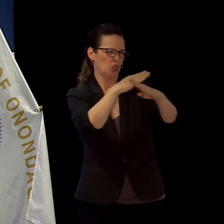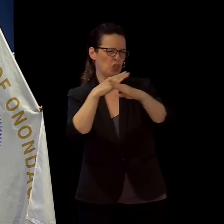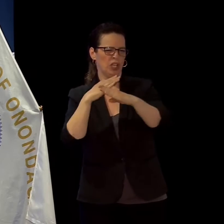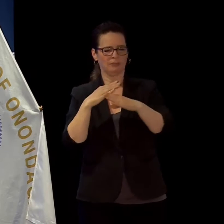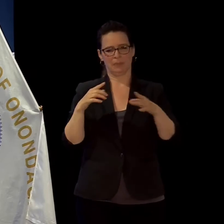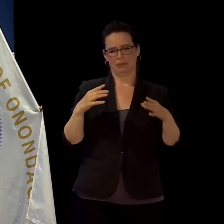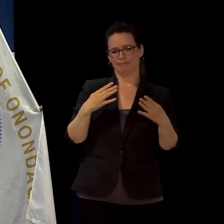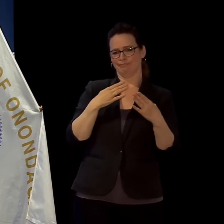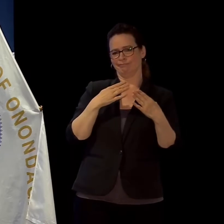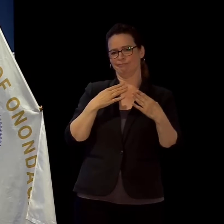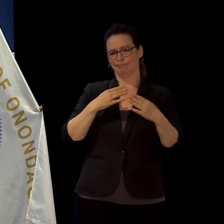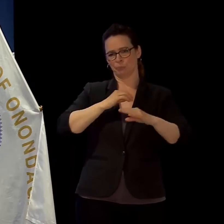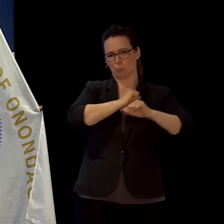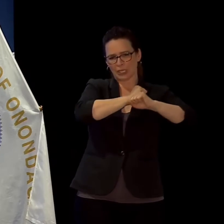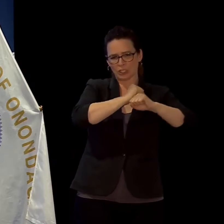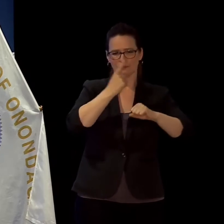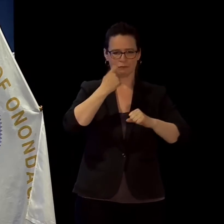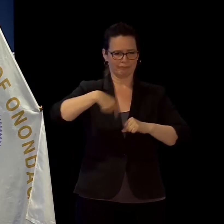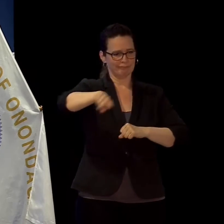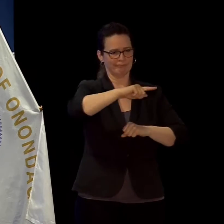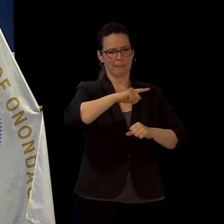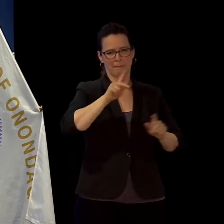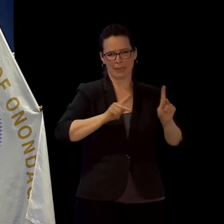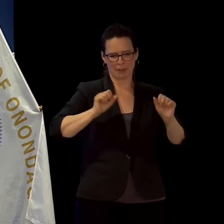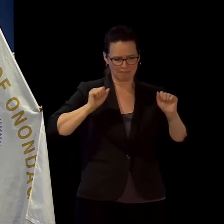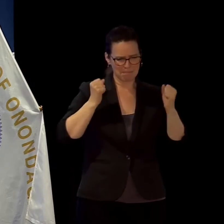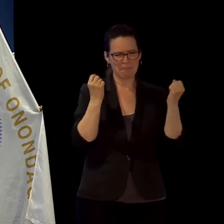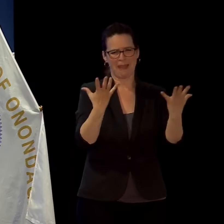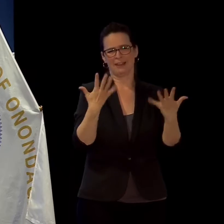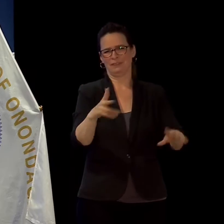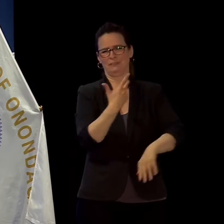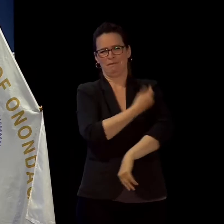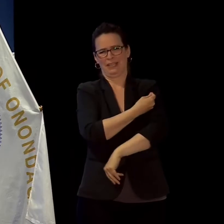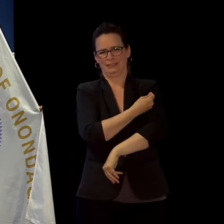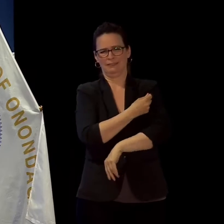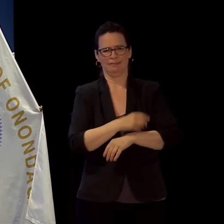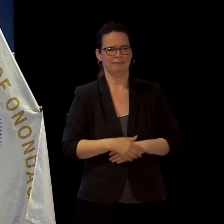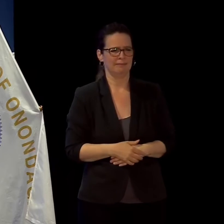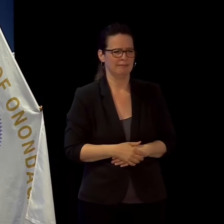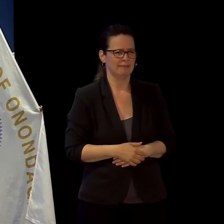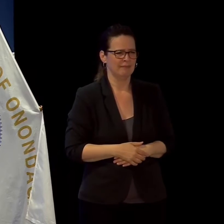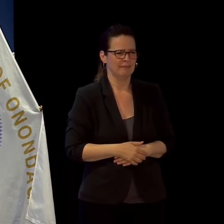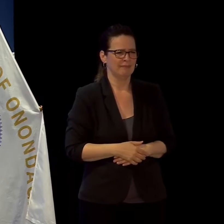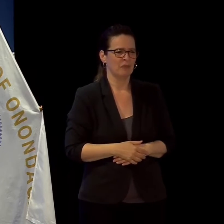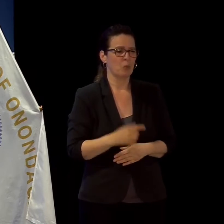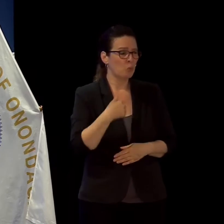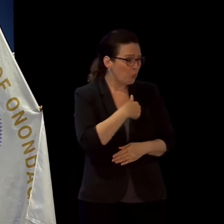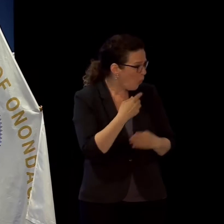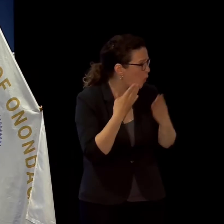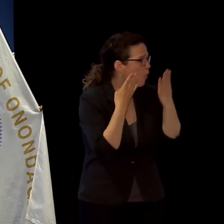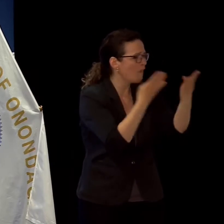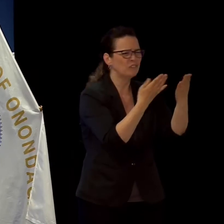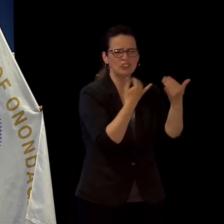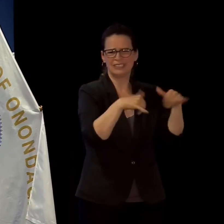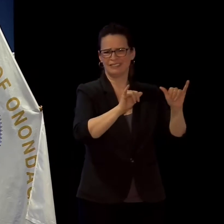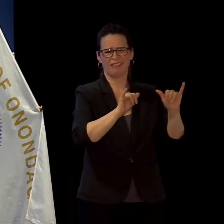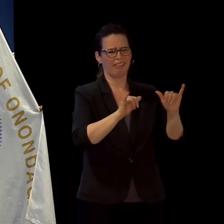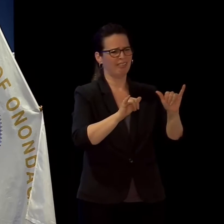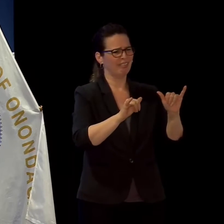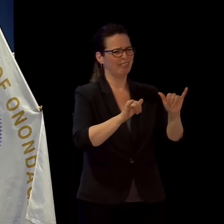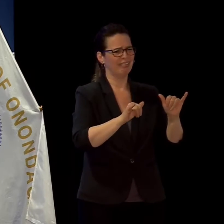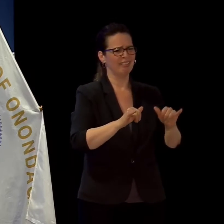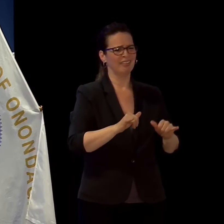working every day to get, you know, people this vaccine. And if it means going on, into their neighborhood, on their street, that's what we're